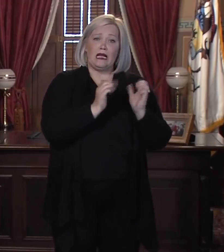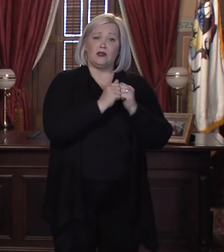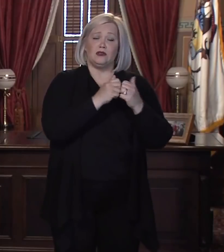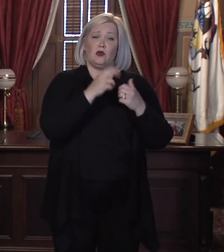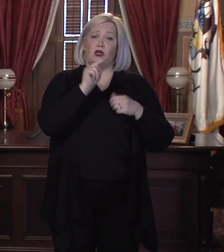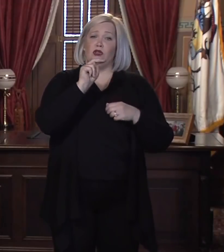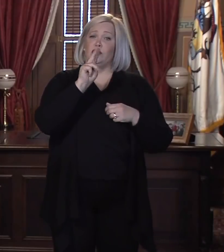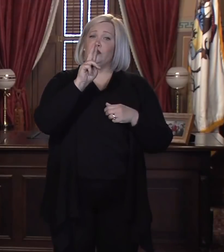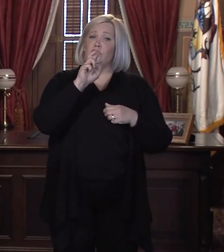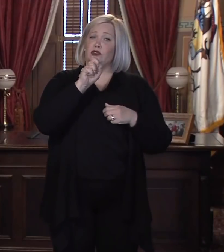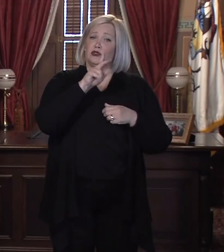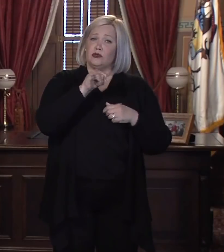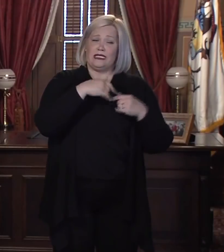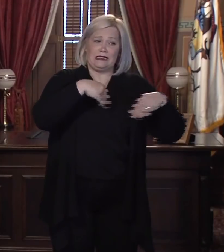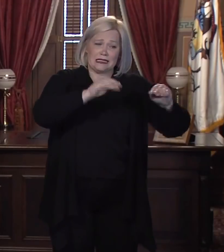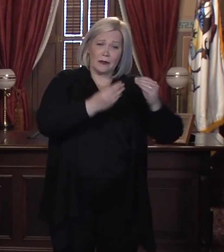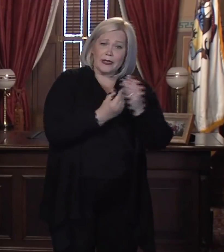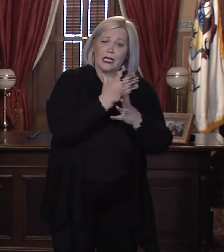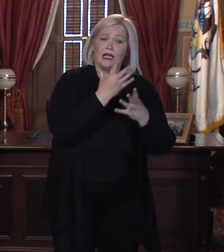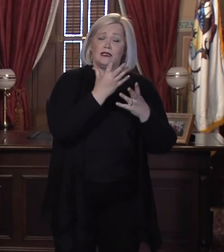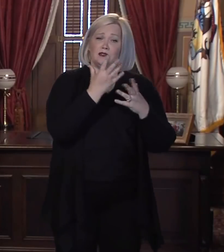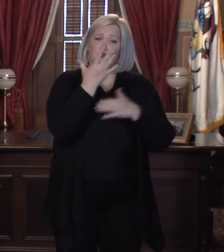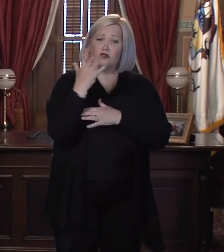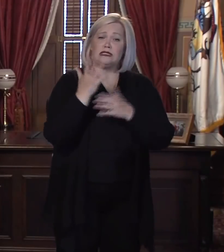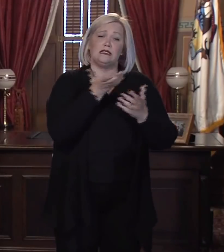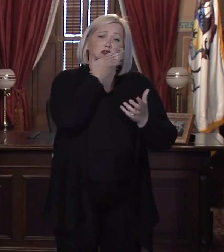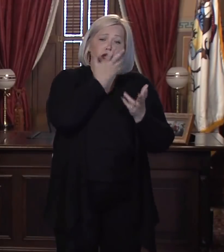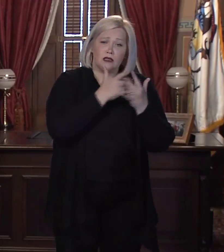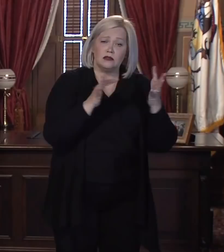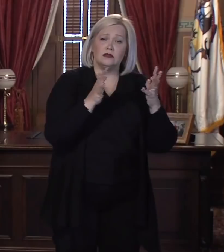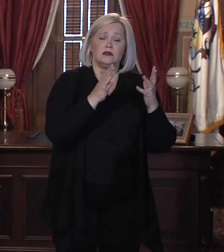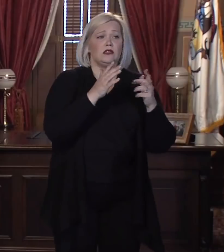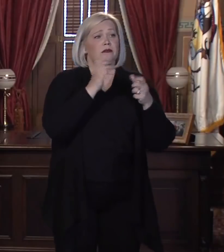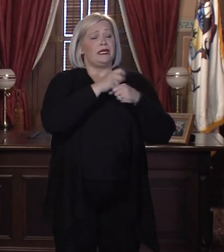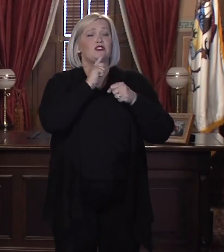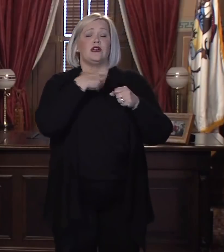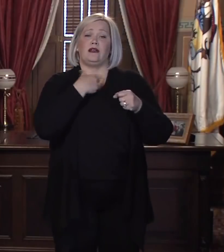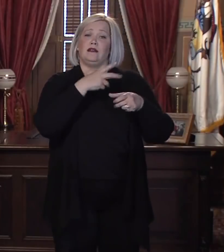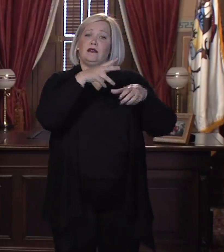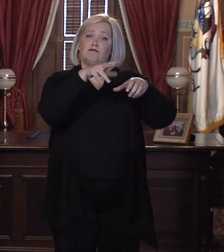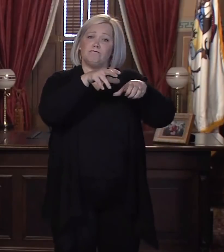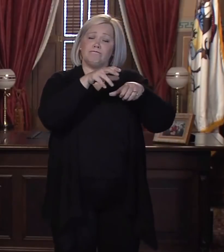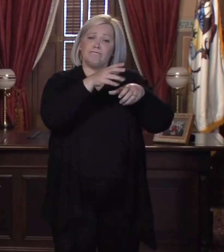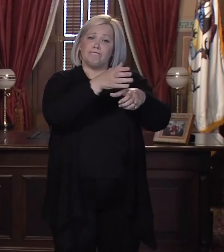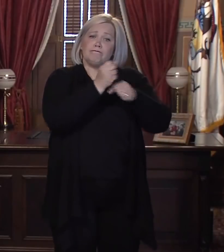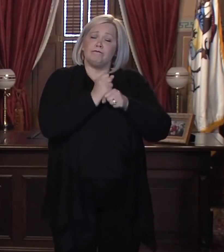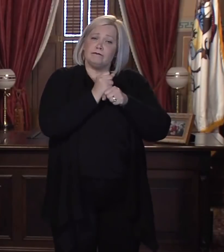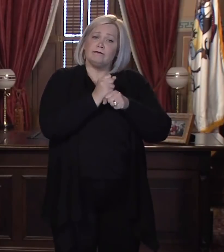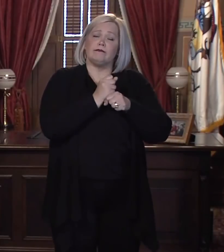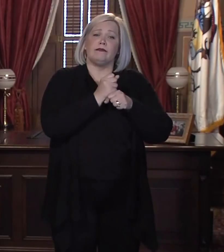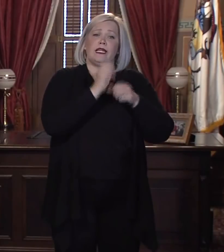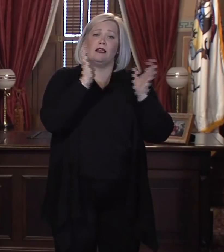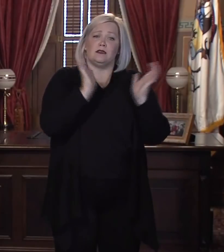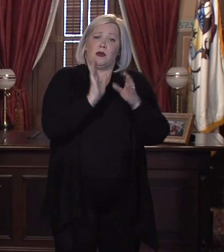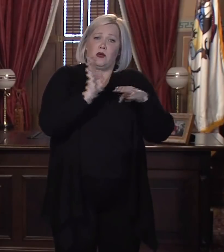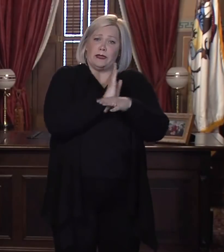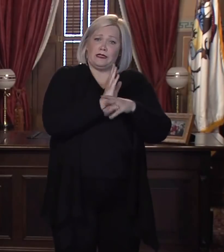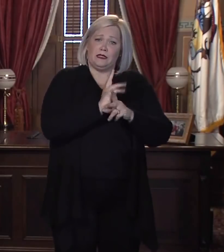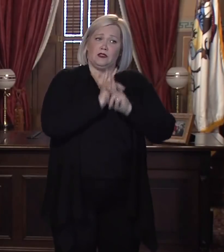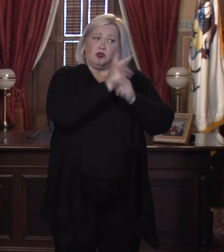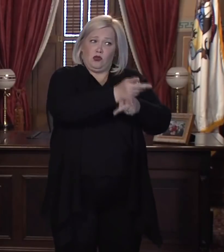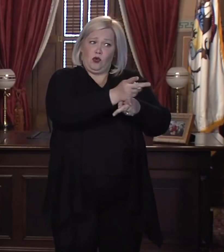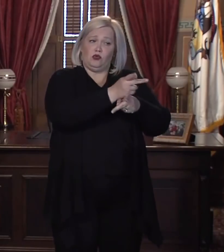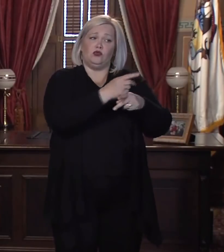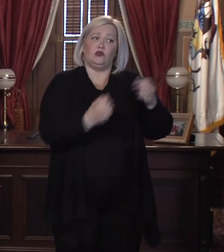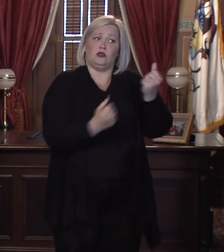small businesses, have opportunity to secure small business loans, USDA relief dollars, so we can support them in this